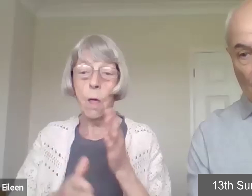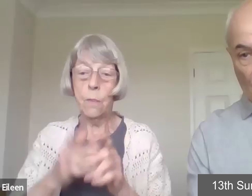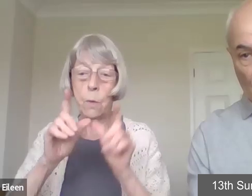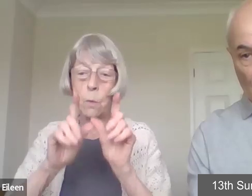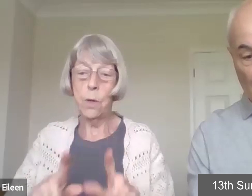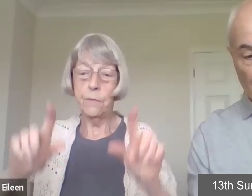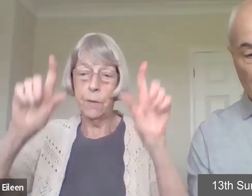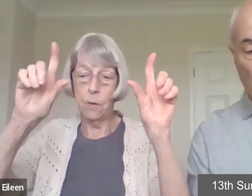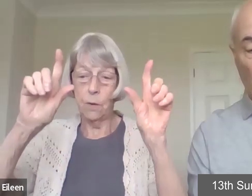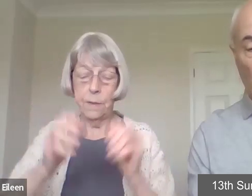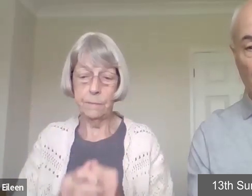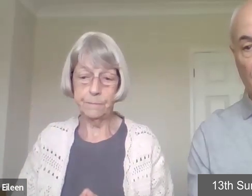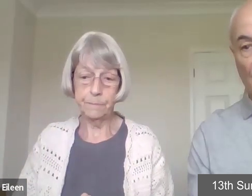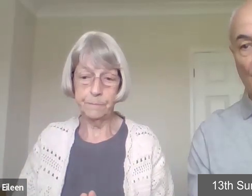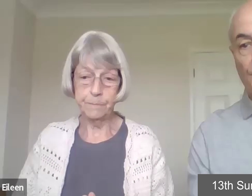The word of the Lord.